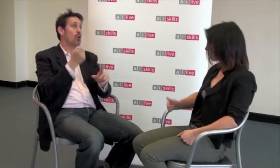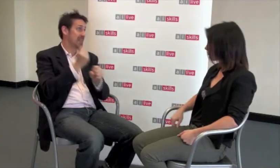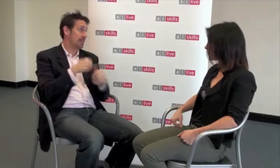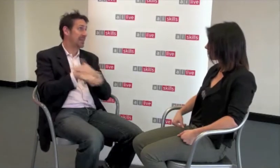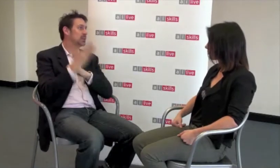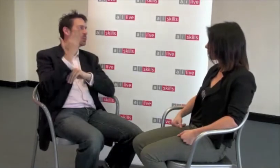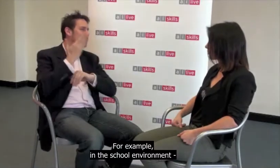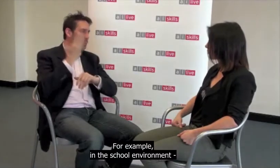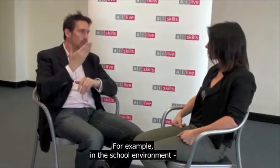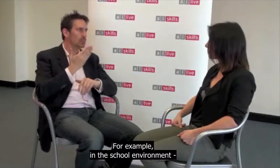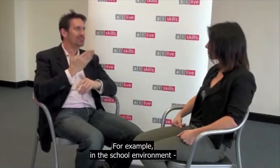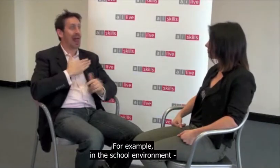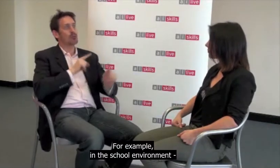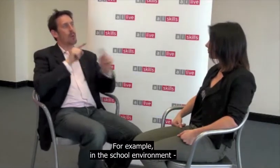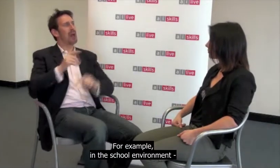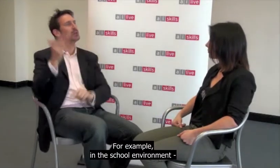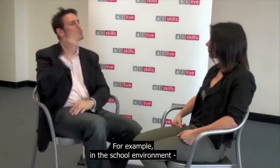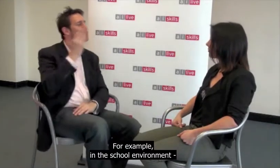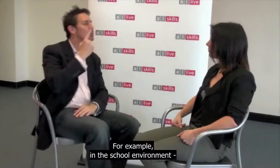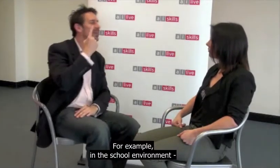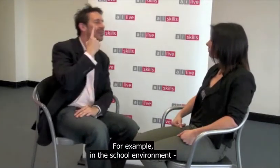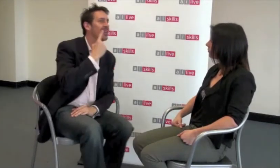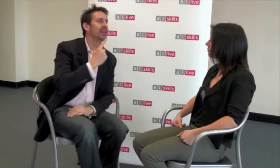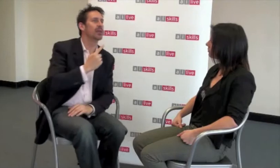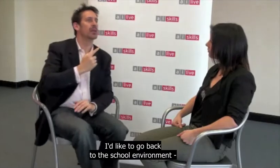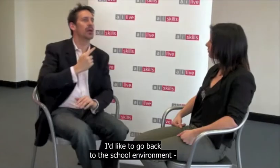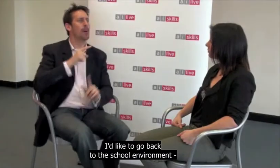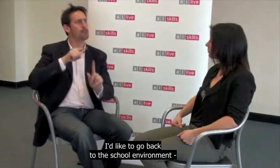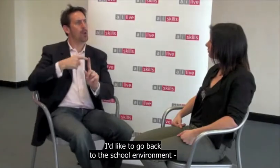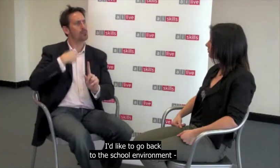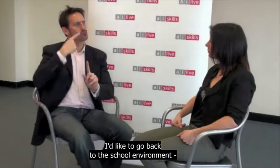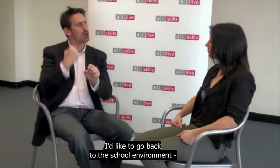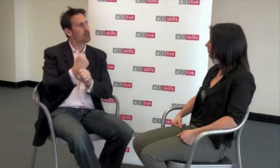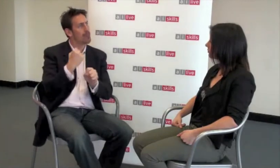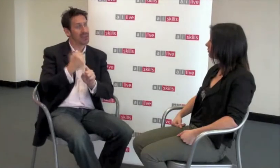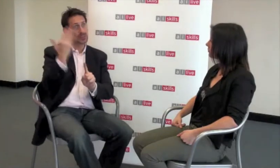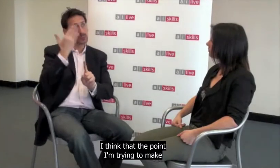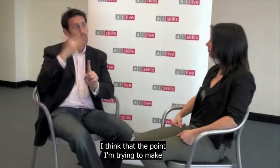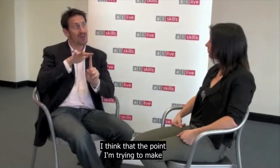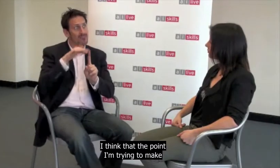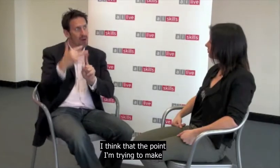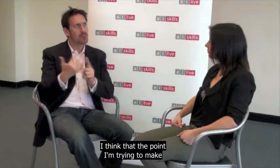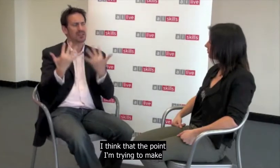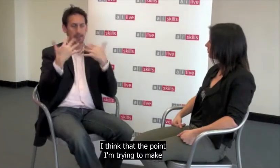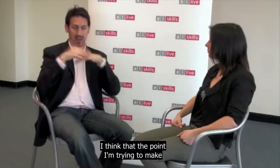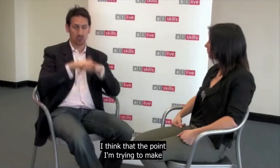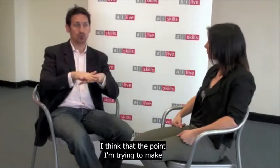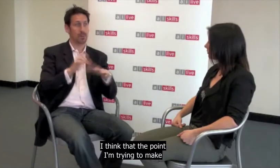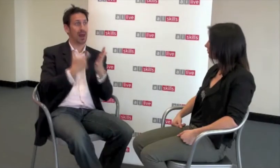For example, in the school environment, I'd like to go back to the school environment. I think that the point I'm trying to make is that in the